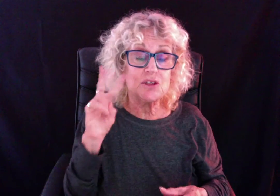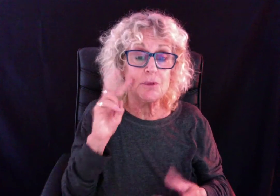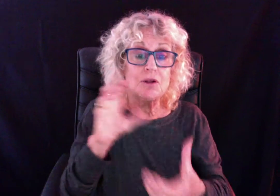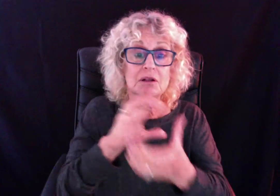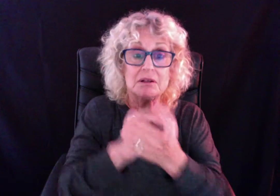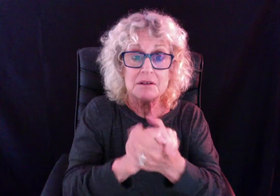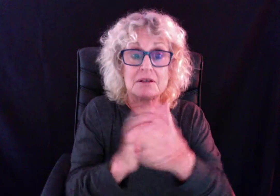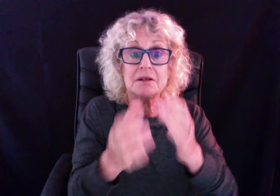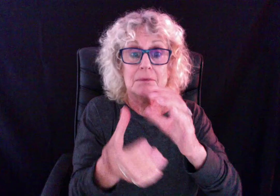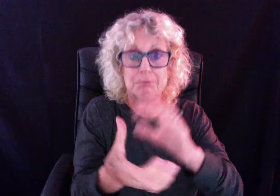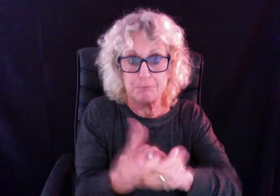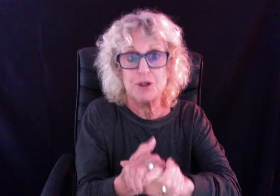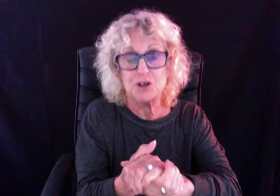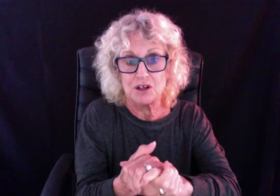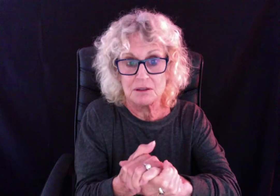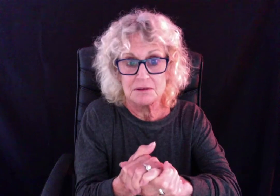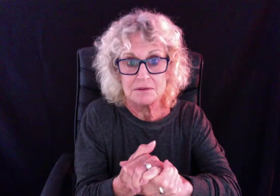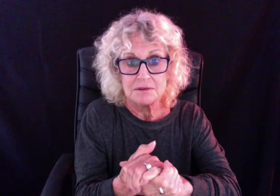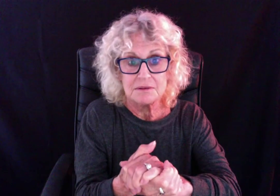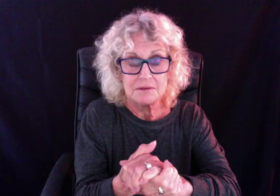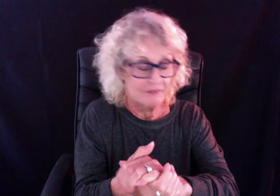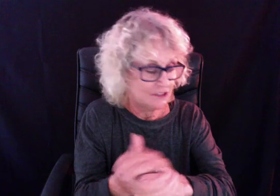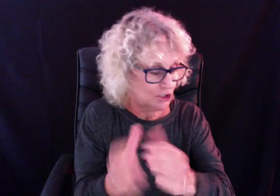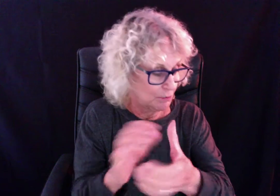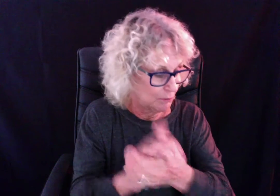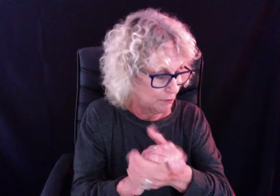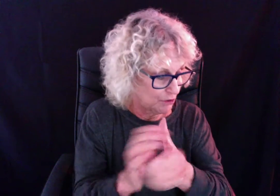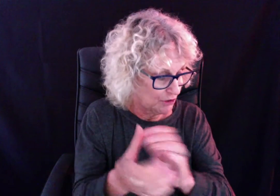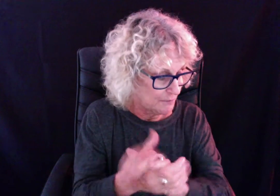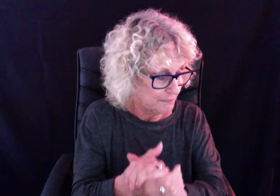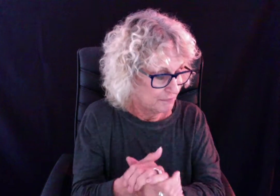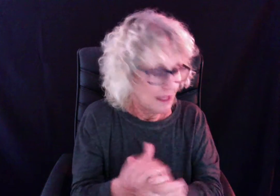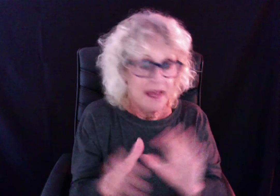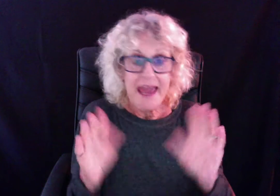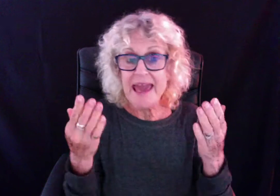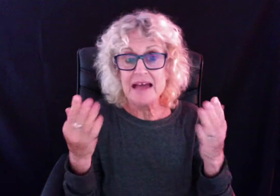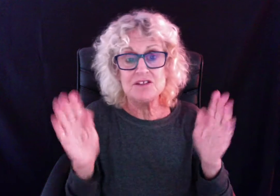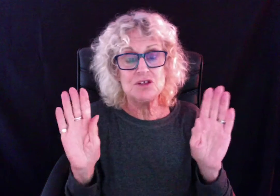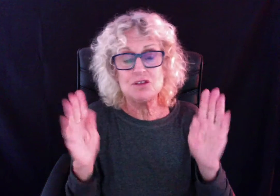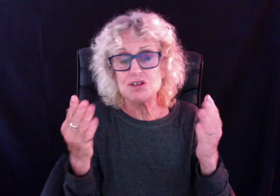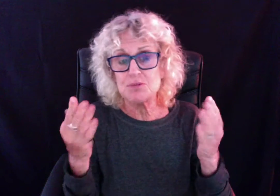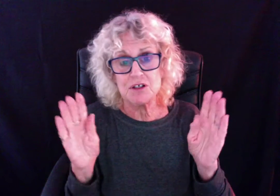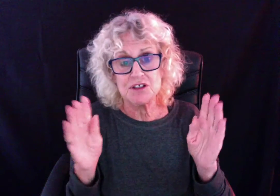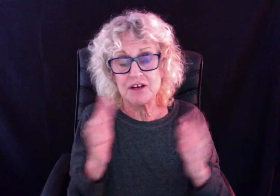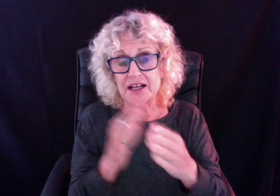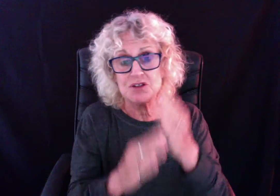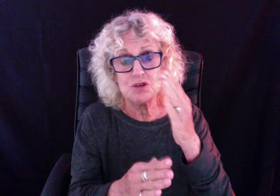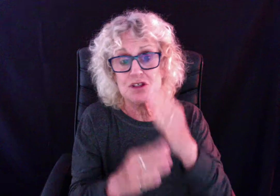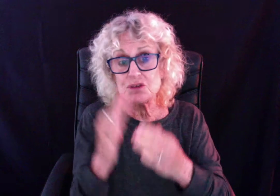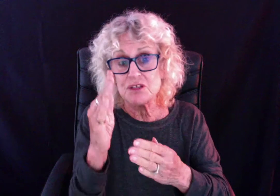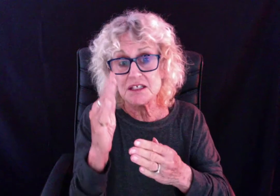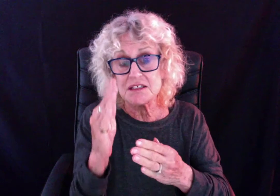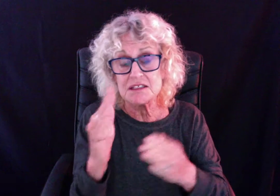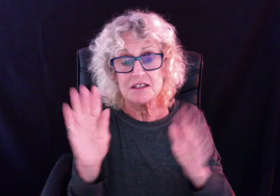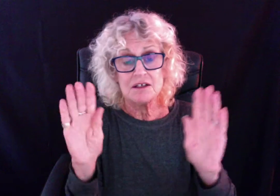vegetable burger. Vegetable burger. Hands, you can just point to your hands. You can do this,